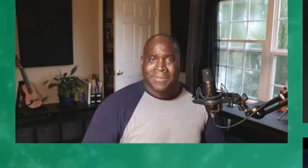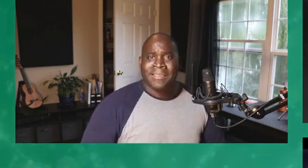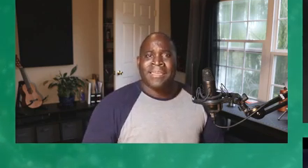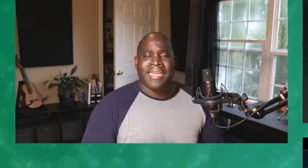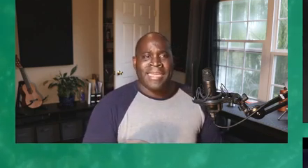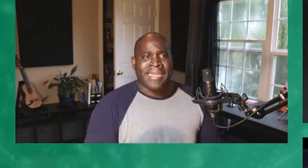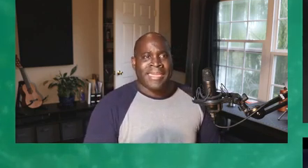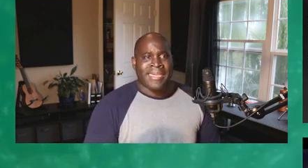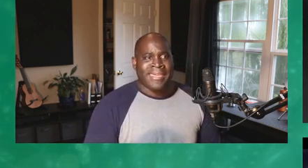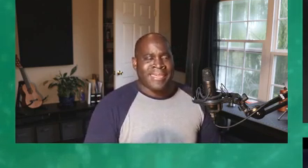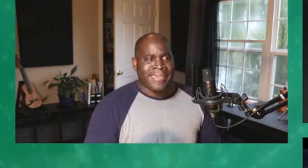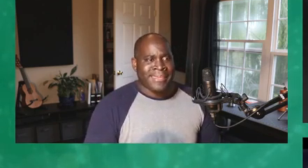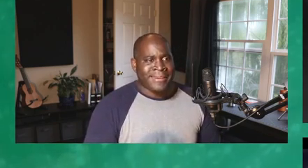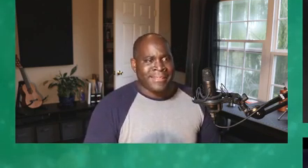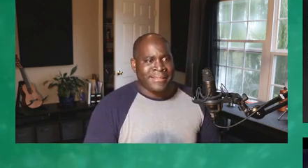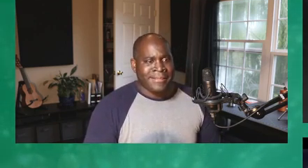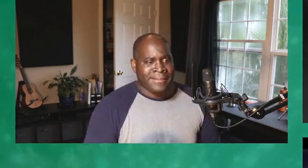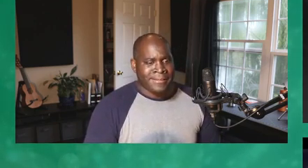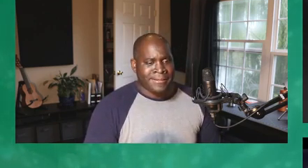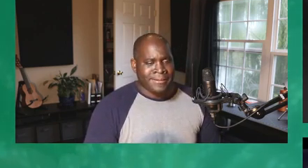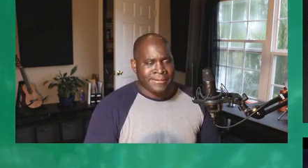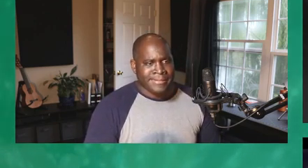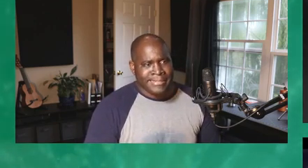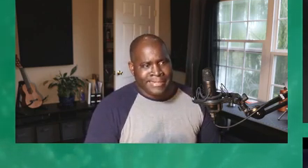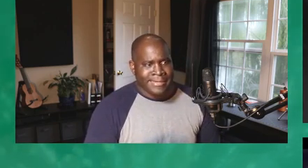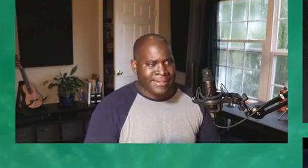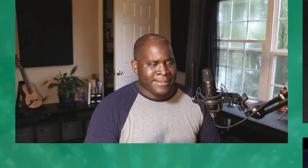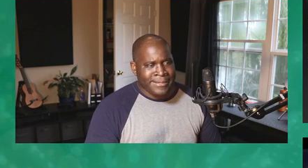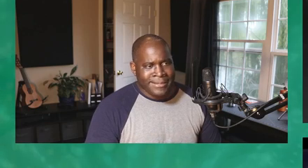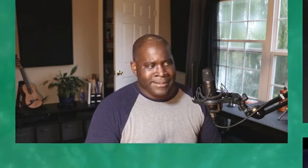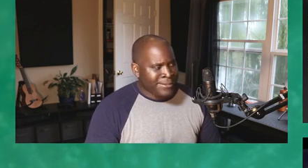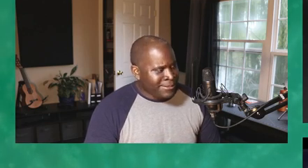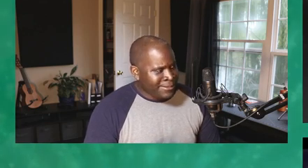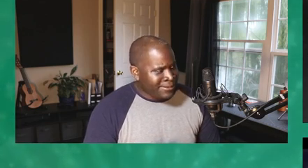little. And